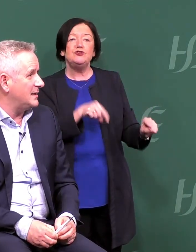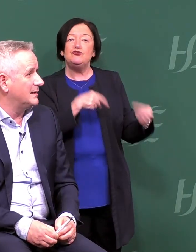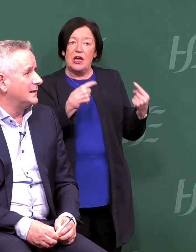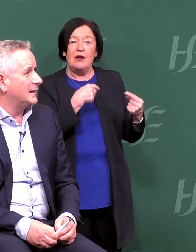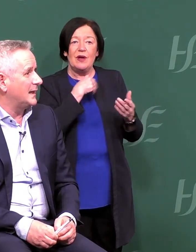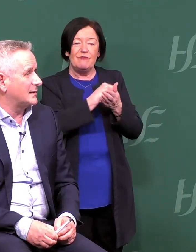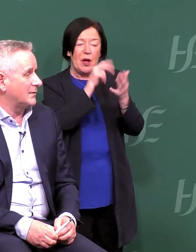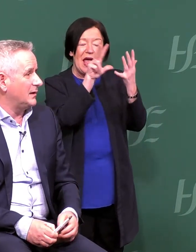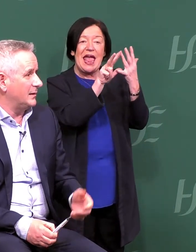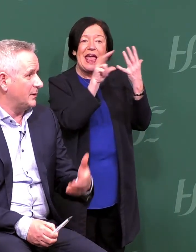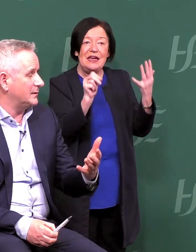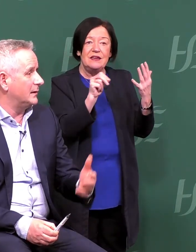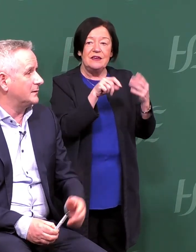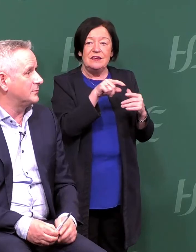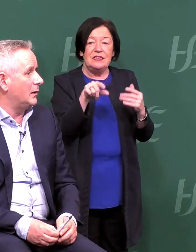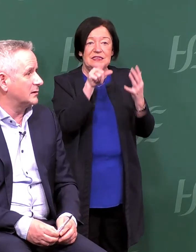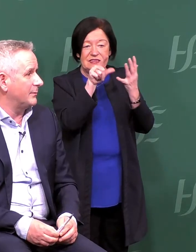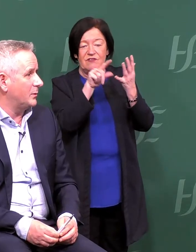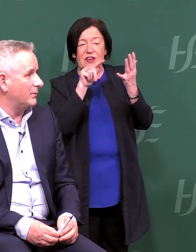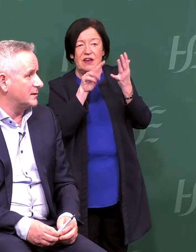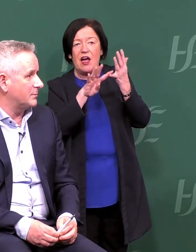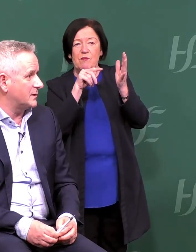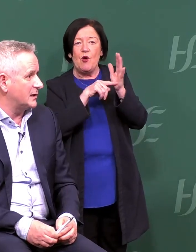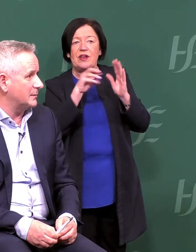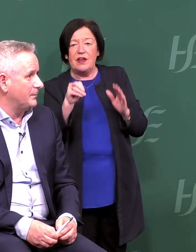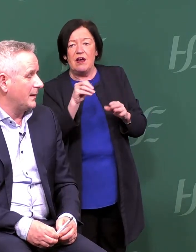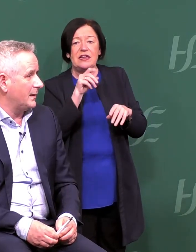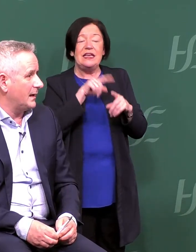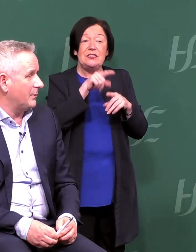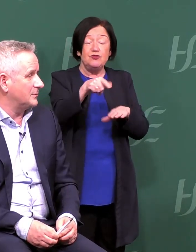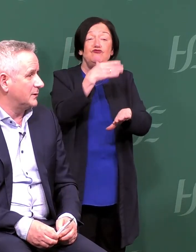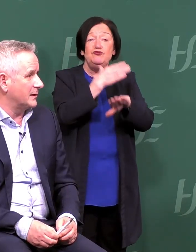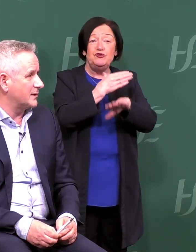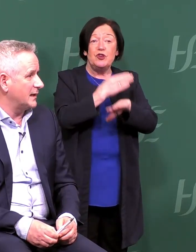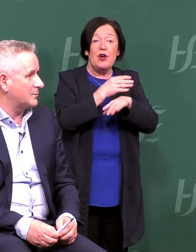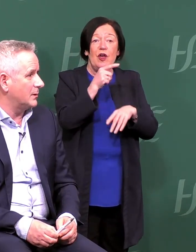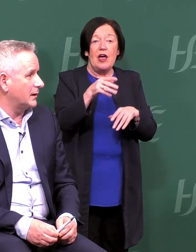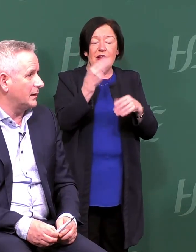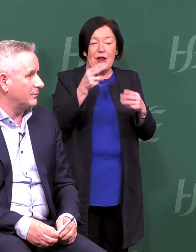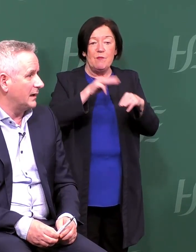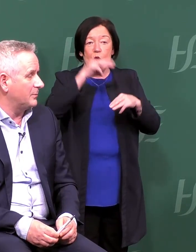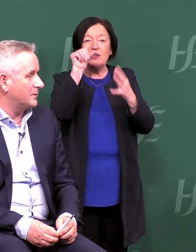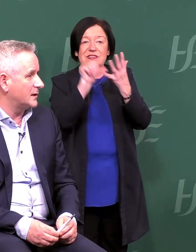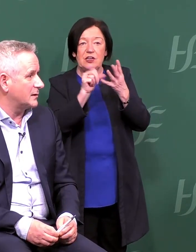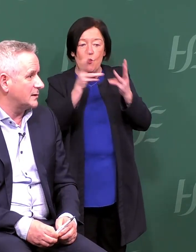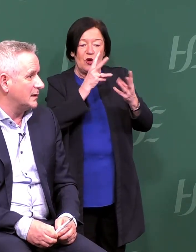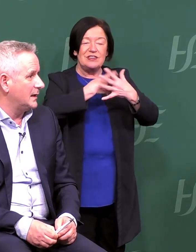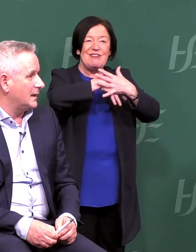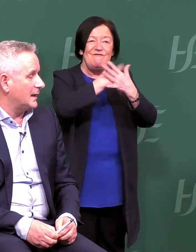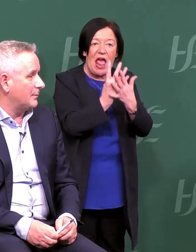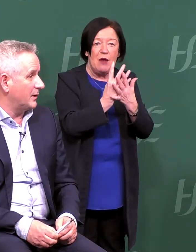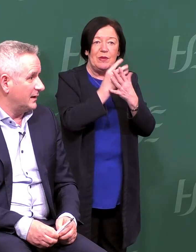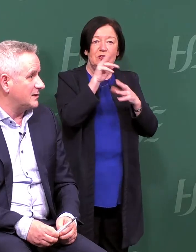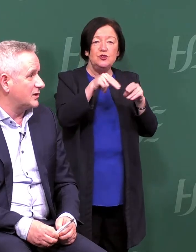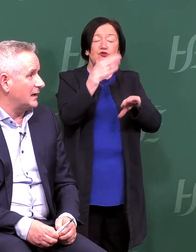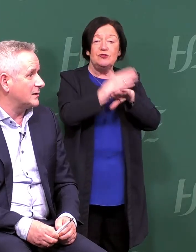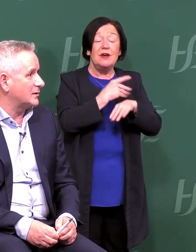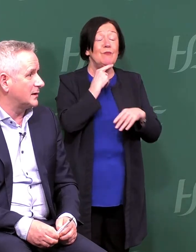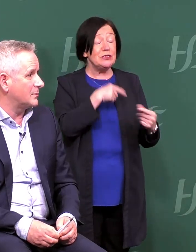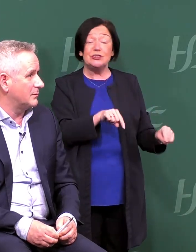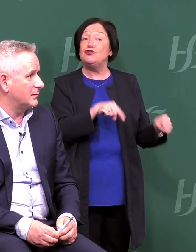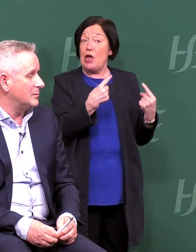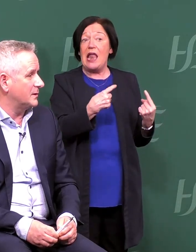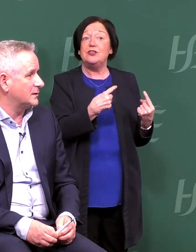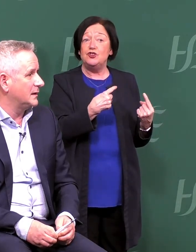about 80 79-point-odd whole-time equivalents in position, and about a further 6 working on development positions. But it is a